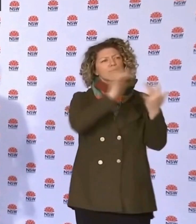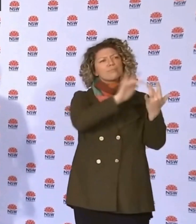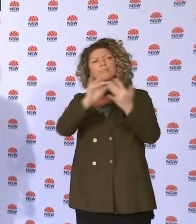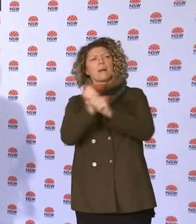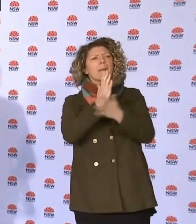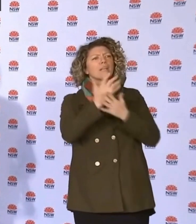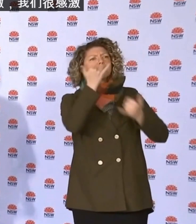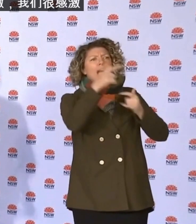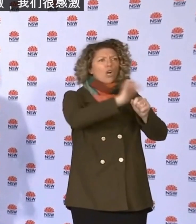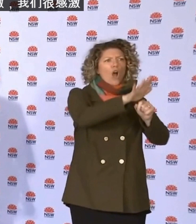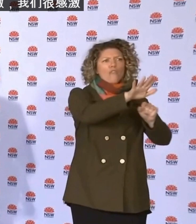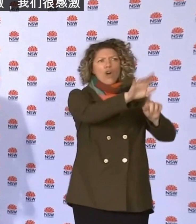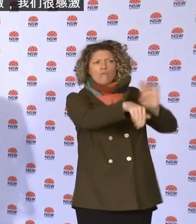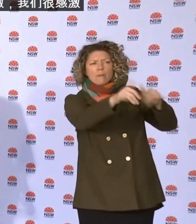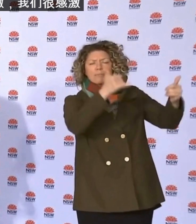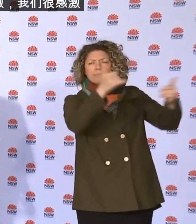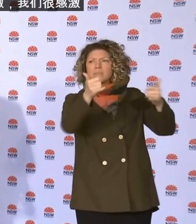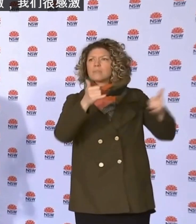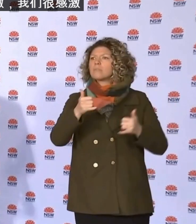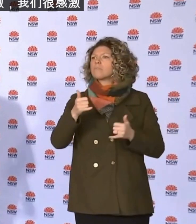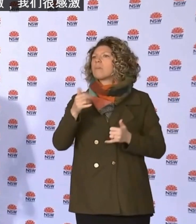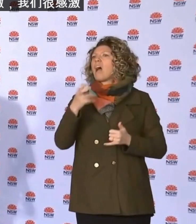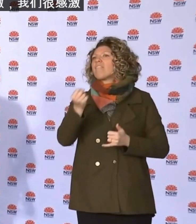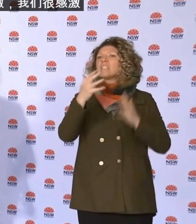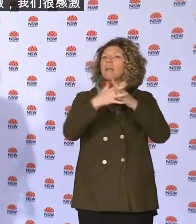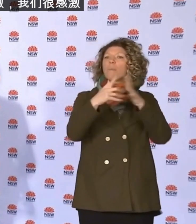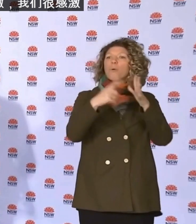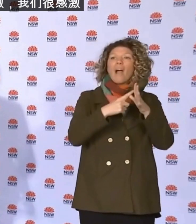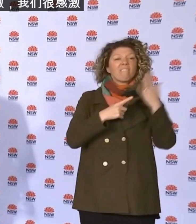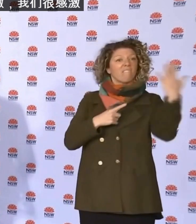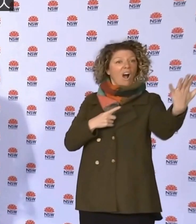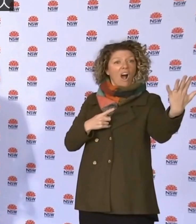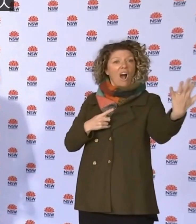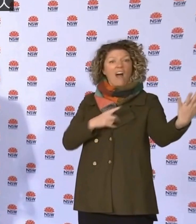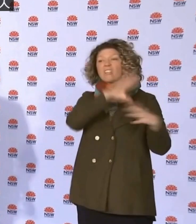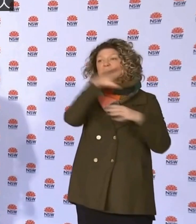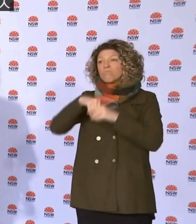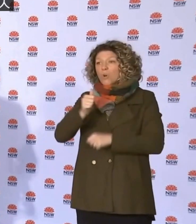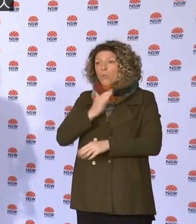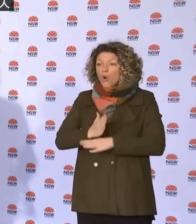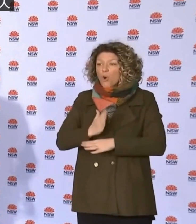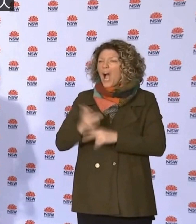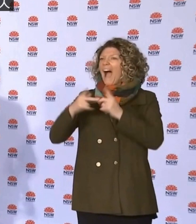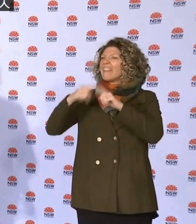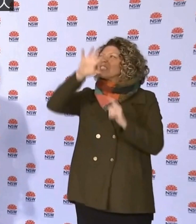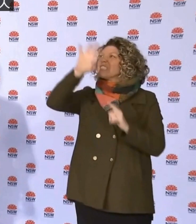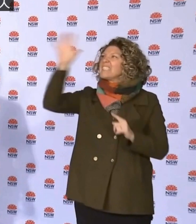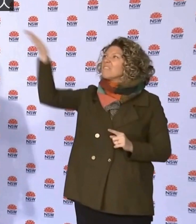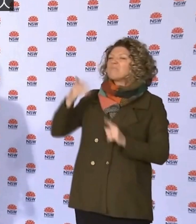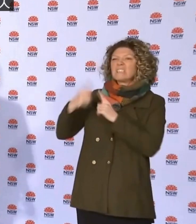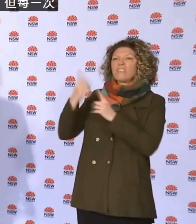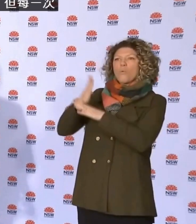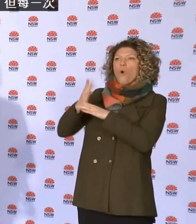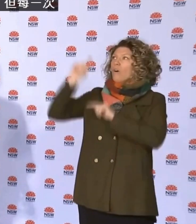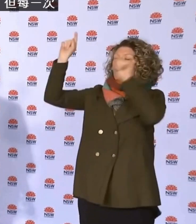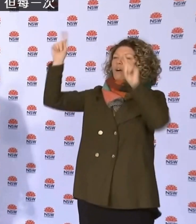having their challenges. I think WA offered us 5, and we're grateful for that, and we're grateful. but we actually have a huge number of